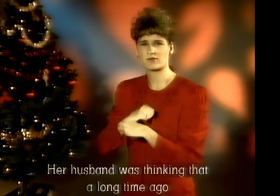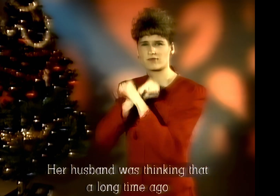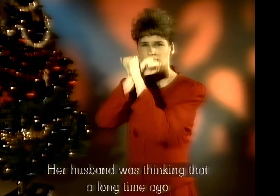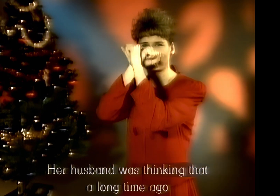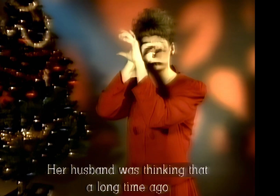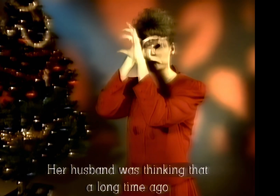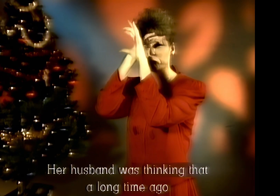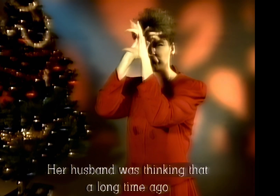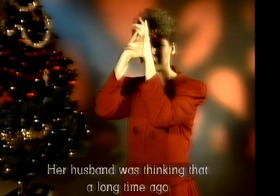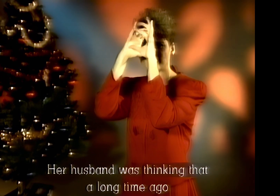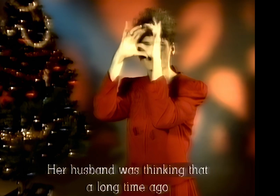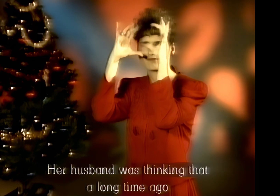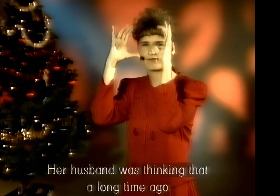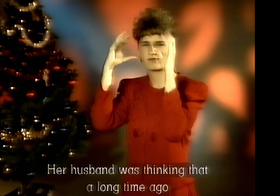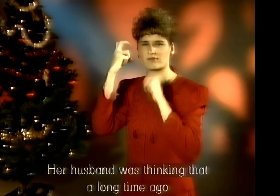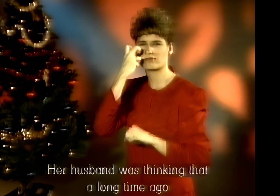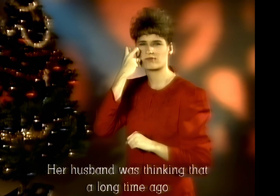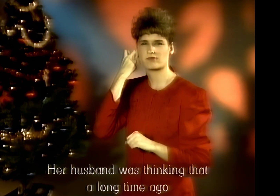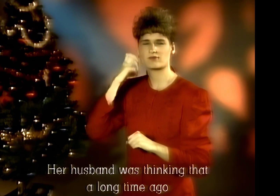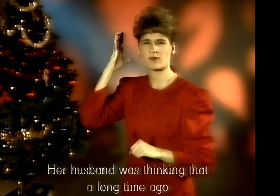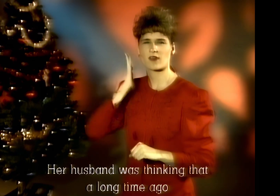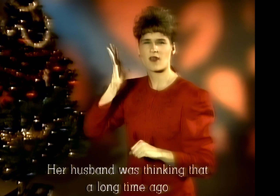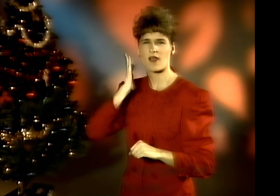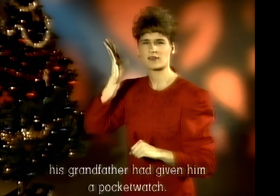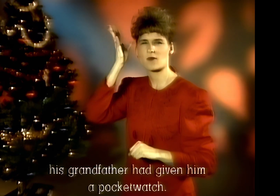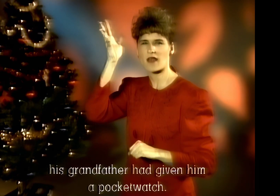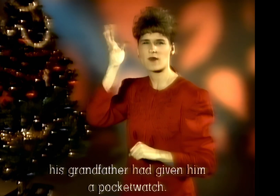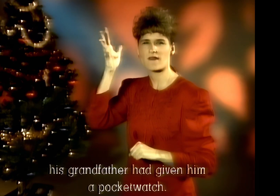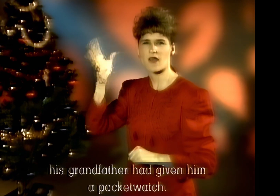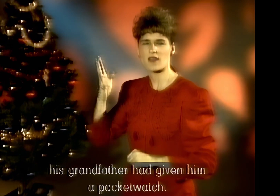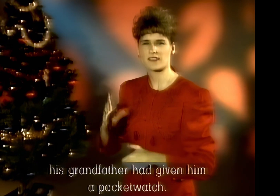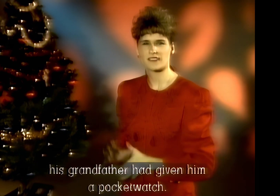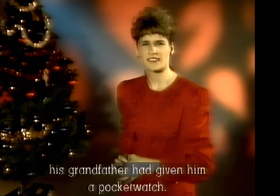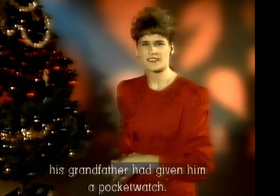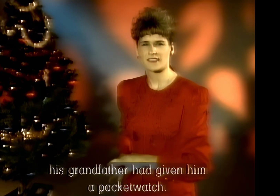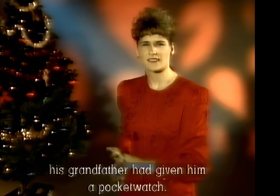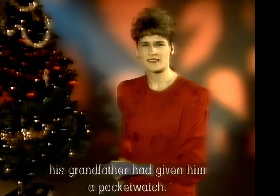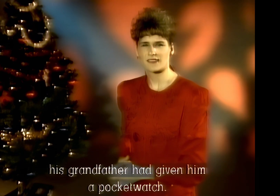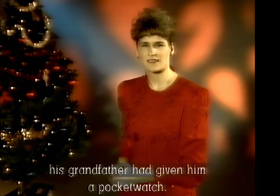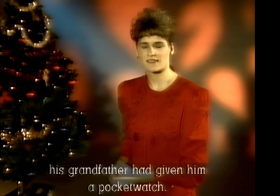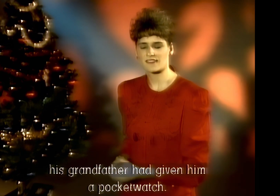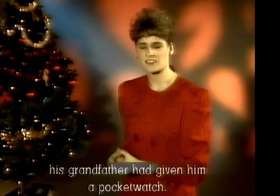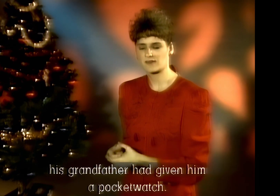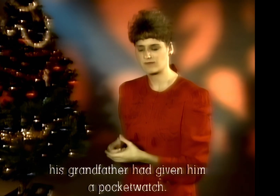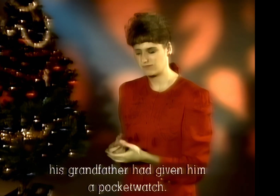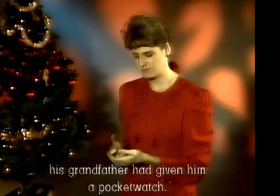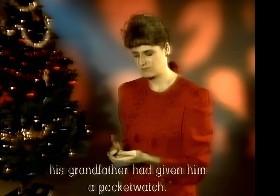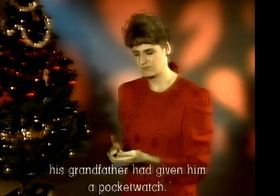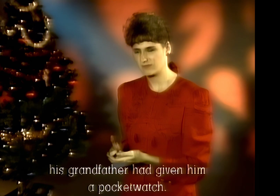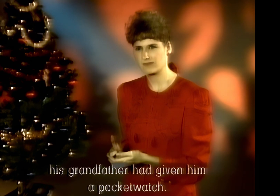her purchase. Her husband was also thinking about a long time ago his grandfather had